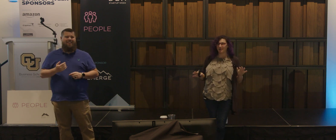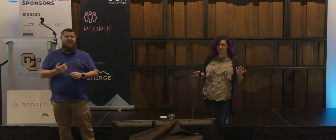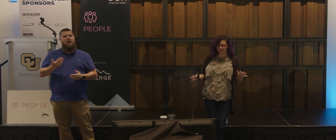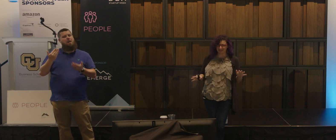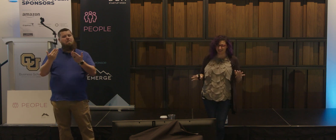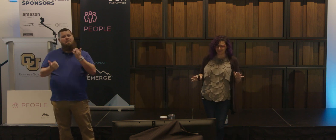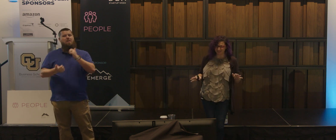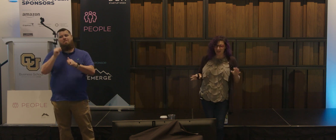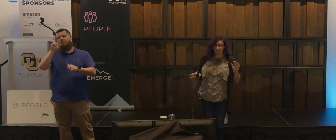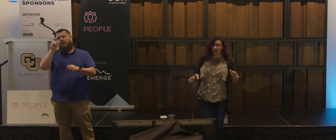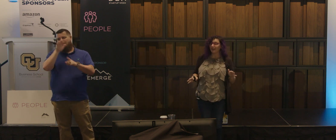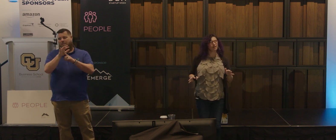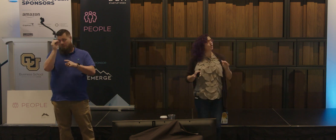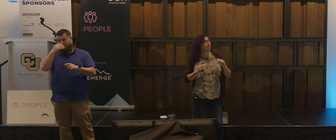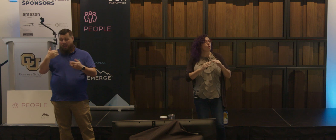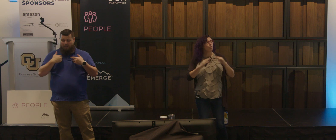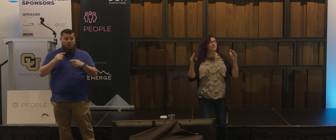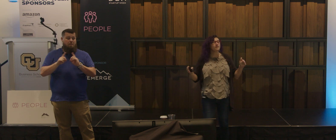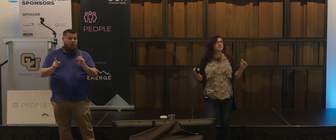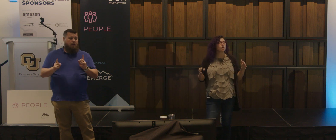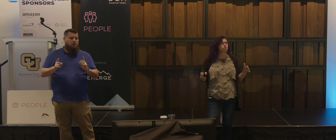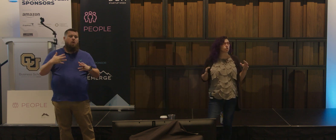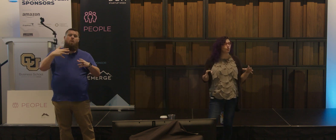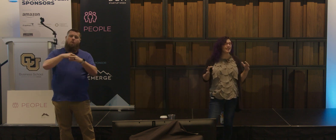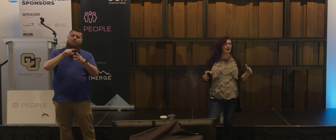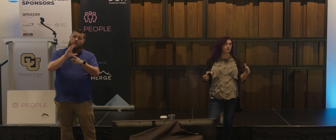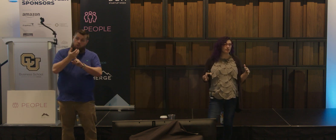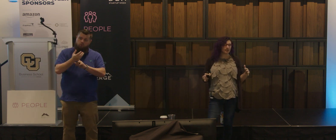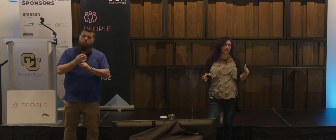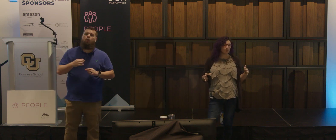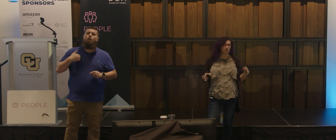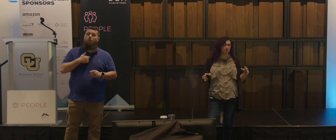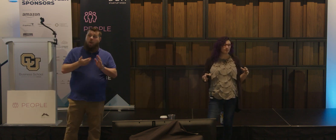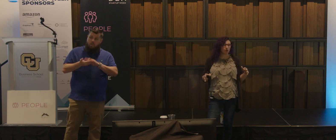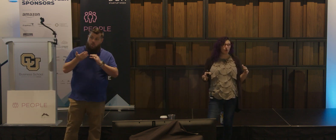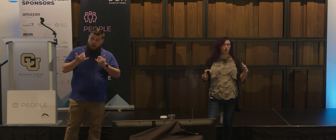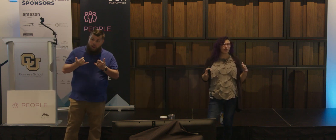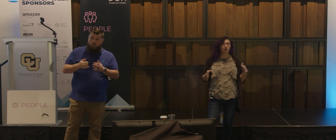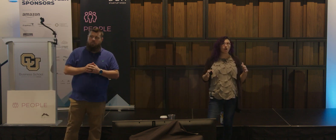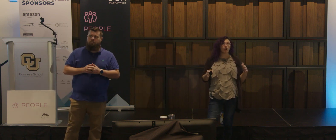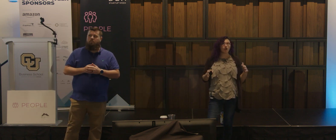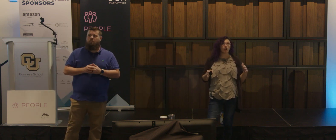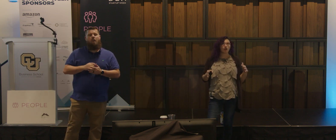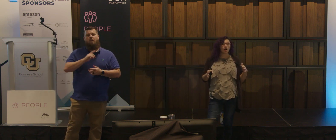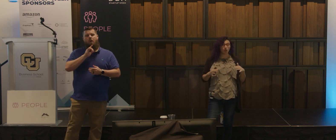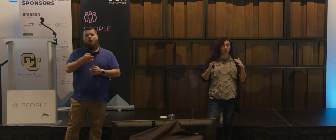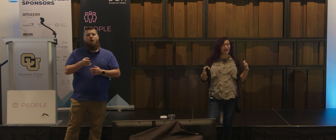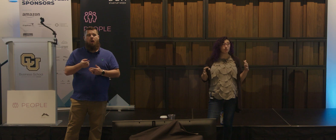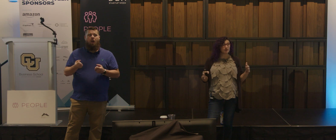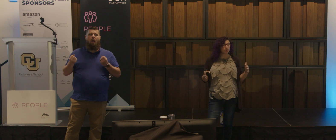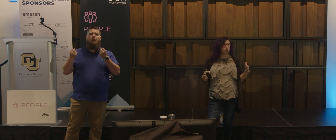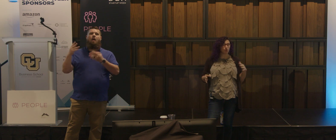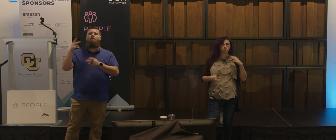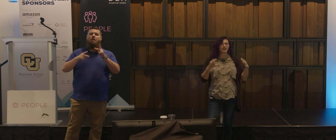most unpopular opinion I hold. But within this culture we operate right now, there are a